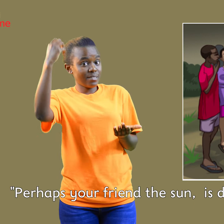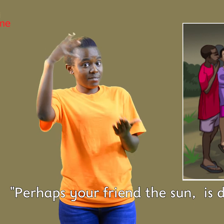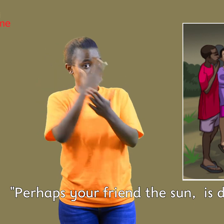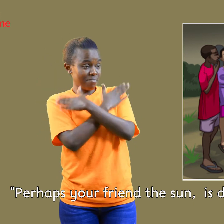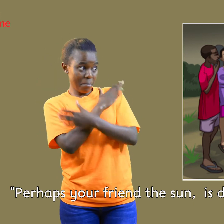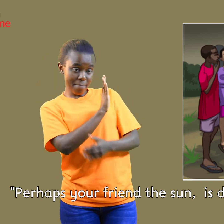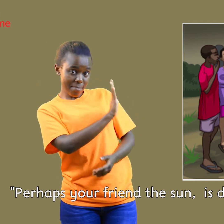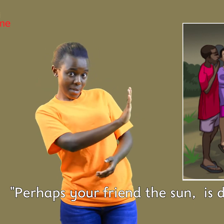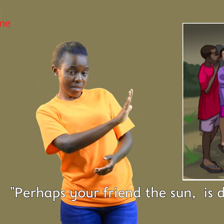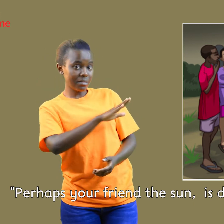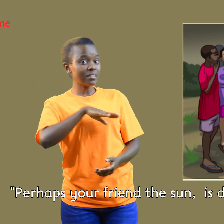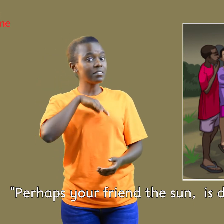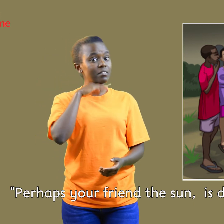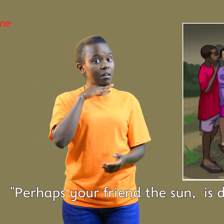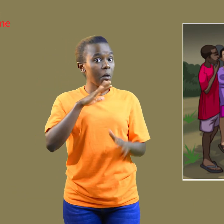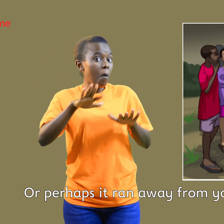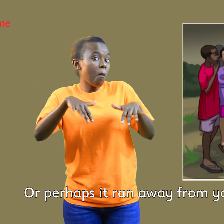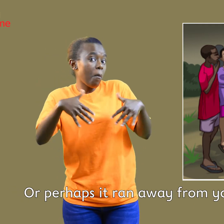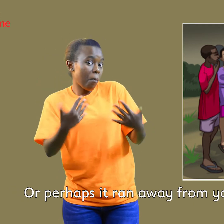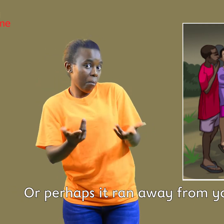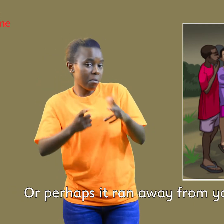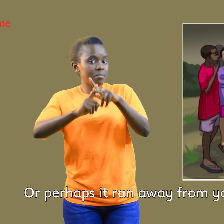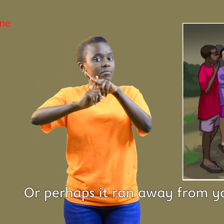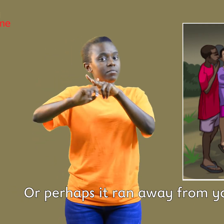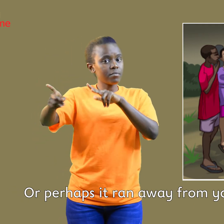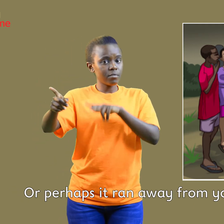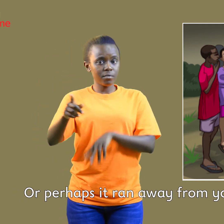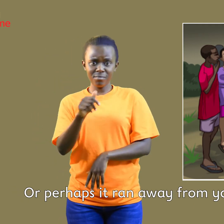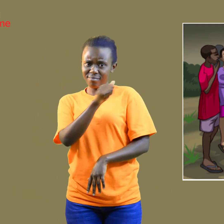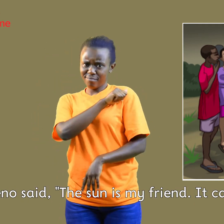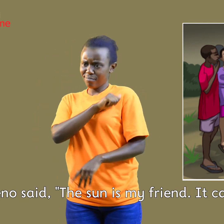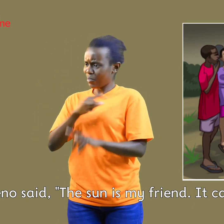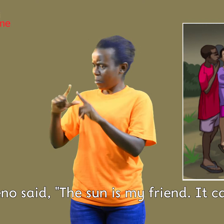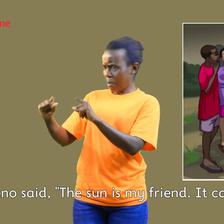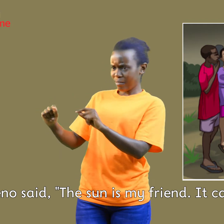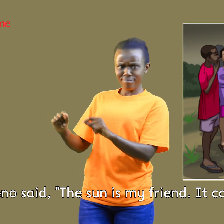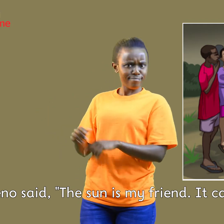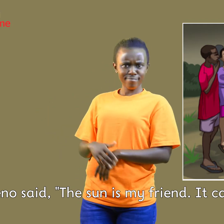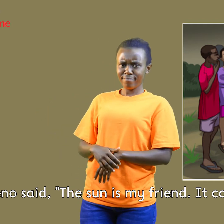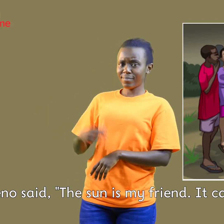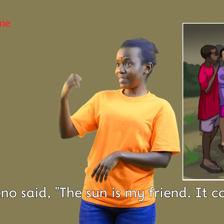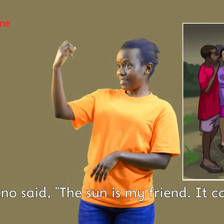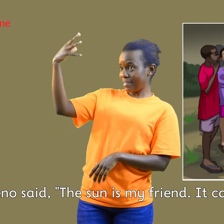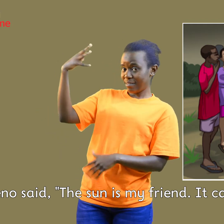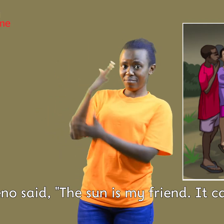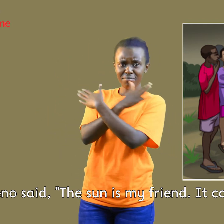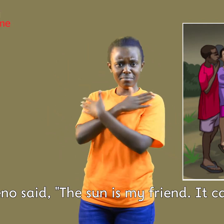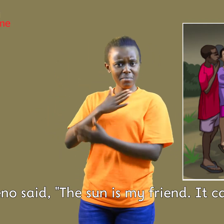"Perhaps your friend the sun is dead, or perhaps it ran away from you." Atieno said, "The sun is